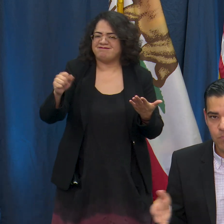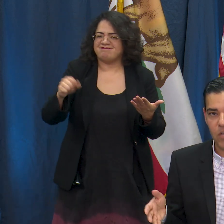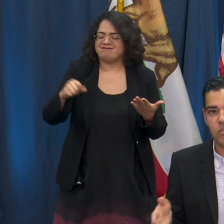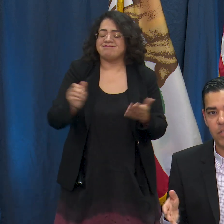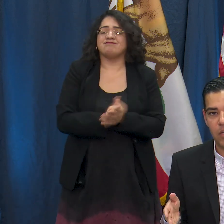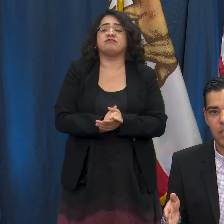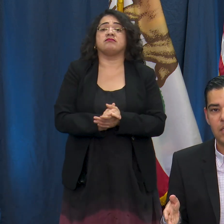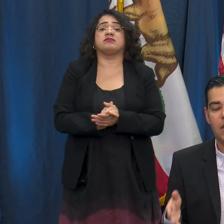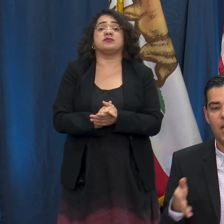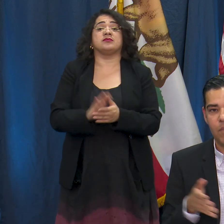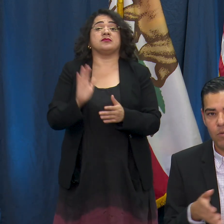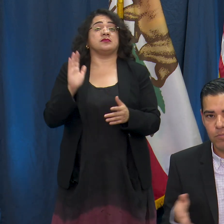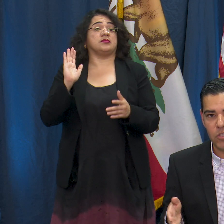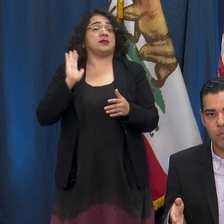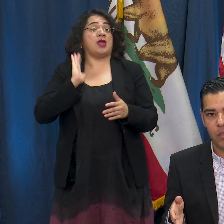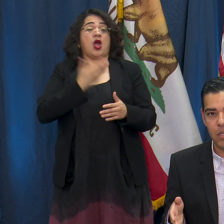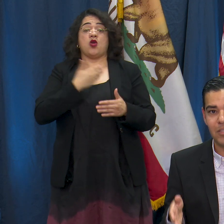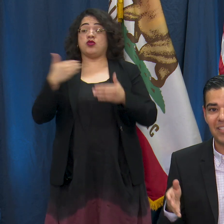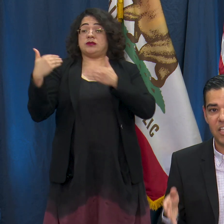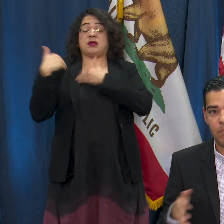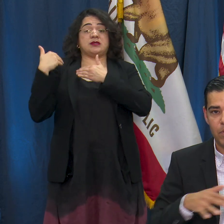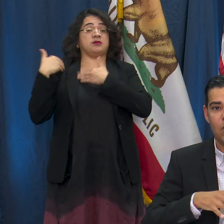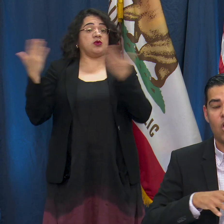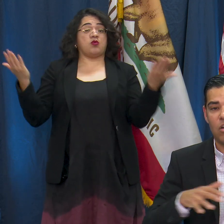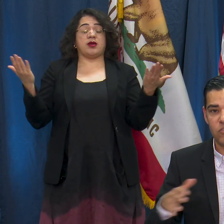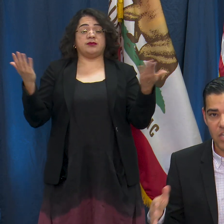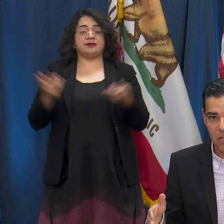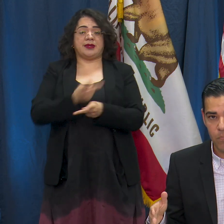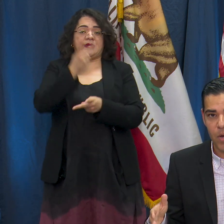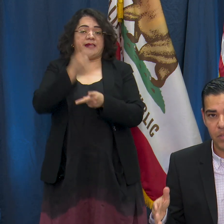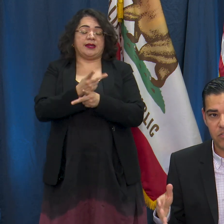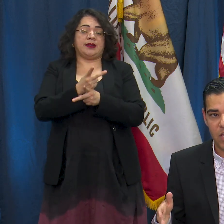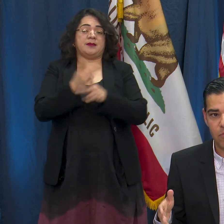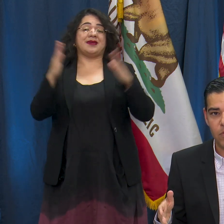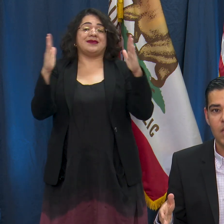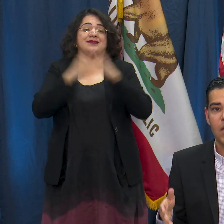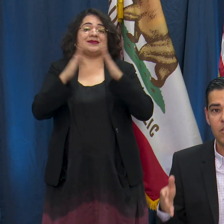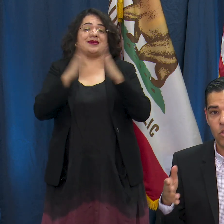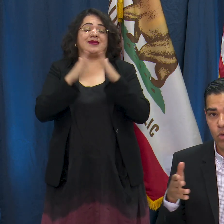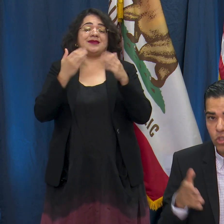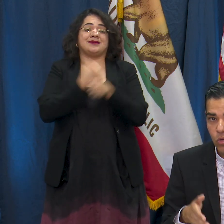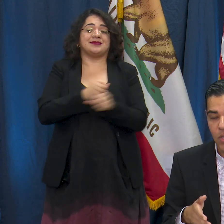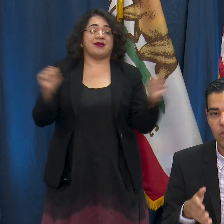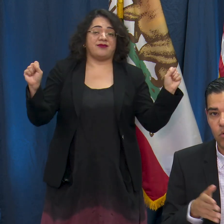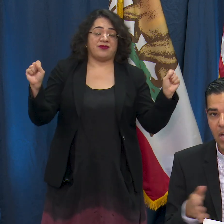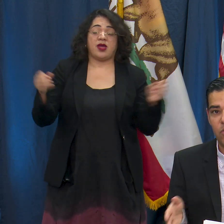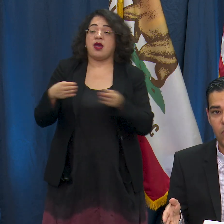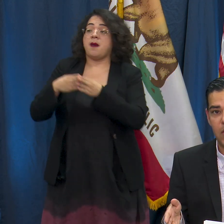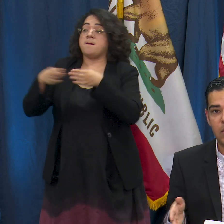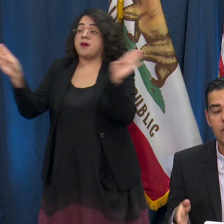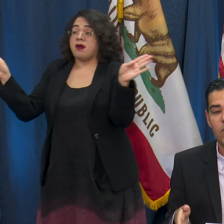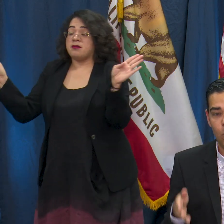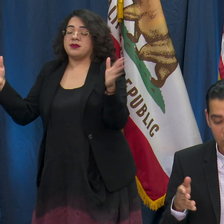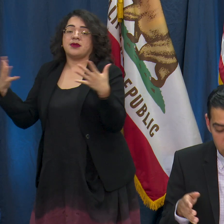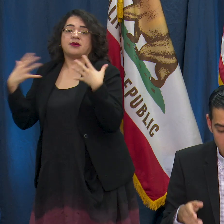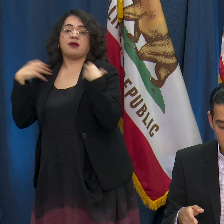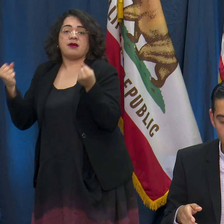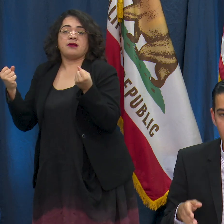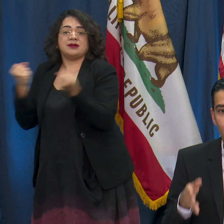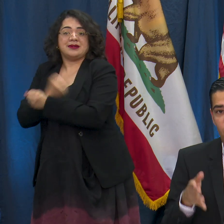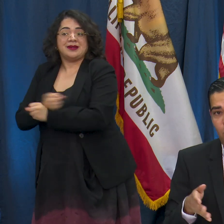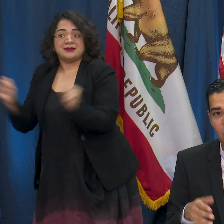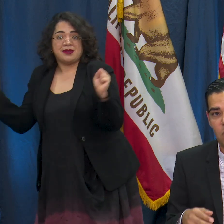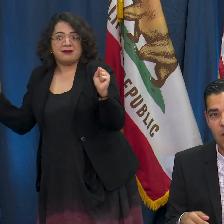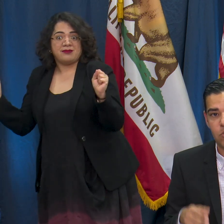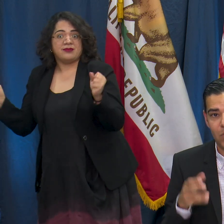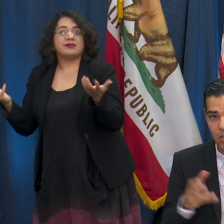our responsibility and my responsibility to keep our city and the public safe. And so we're doing the right thing, and we'll continue